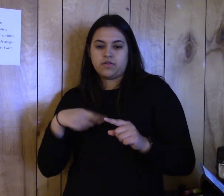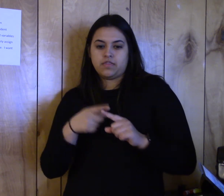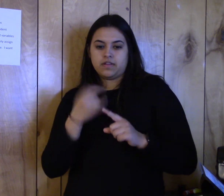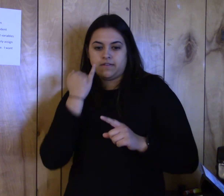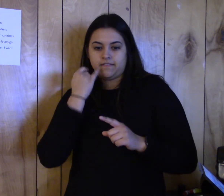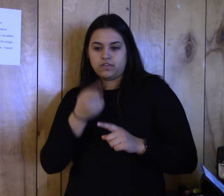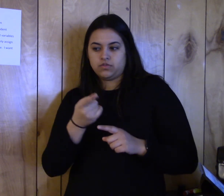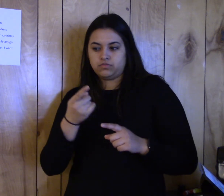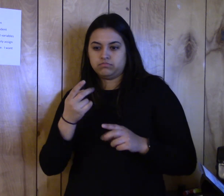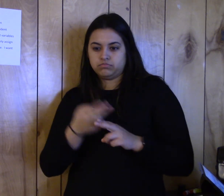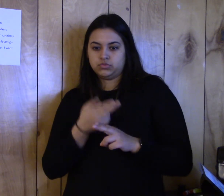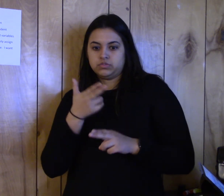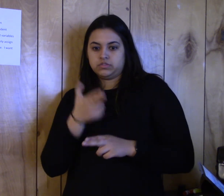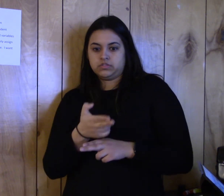Bambi or Bambi's mother.